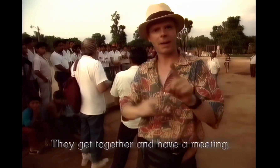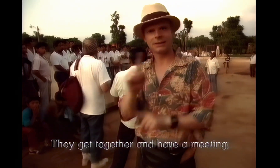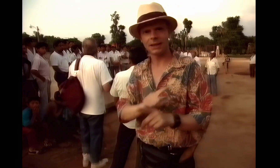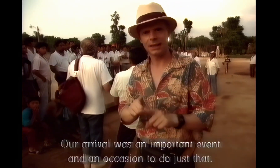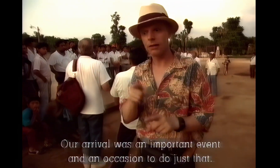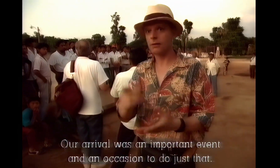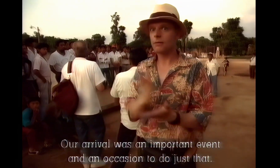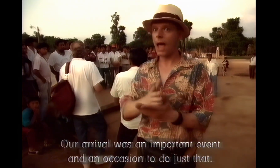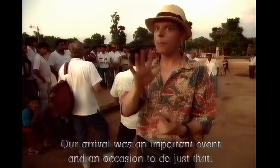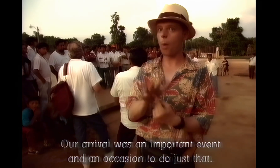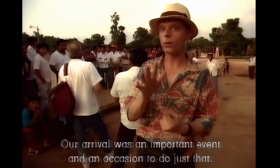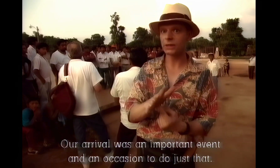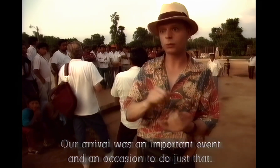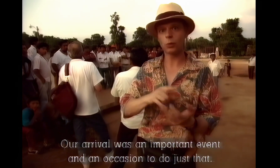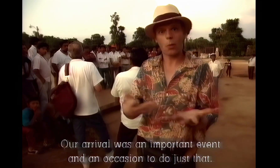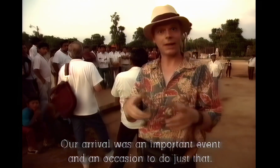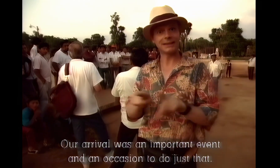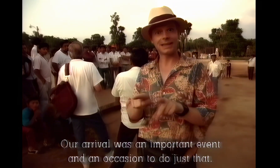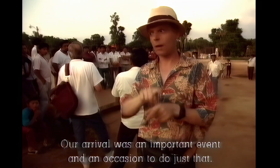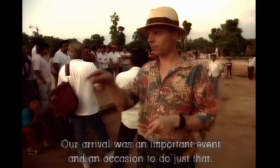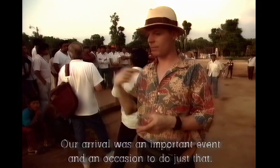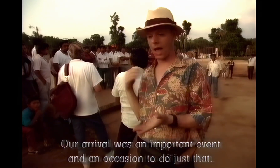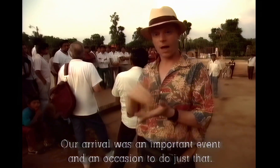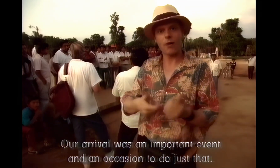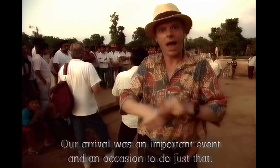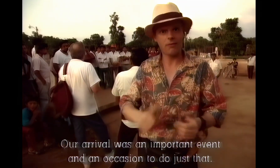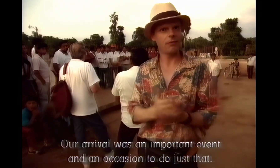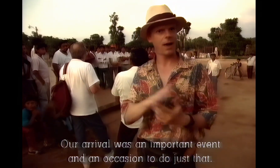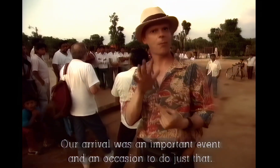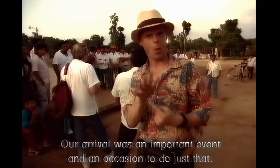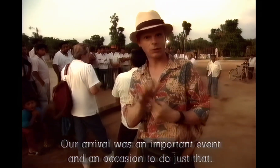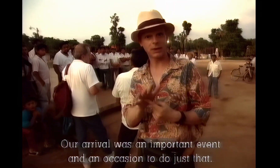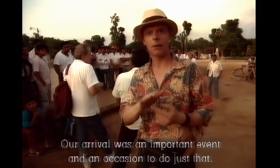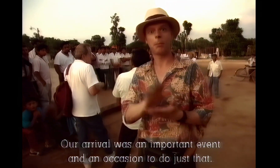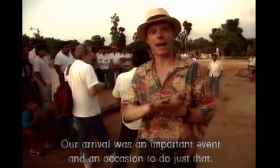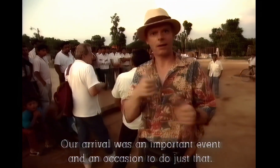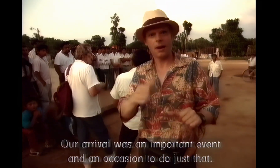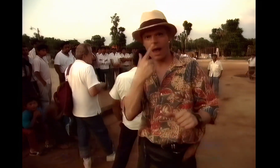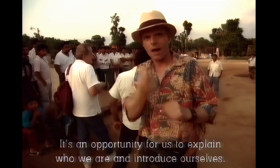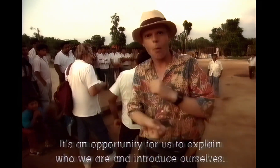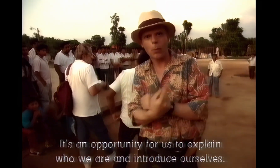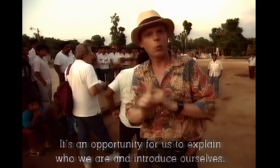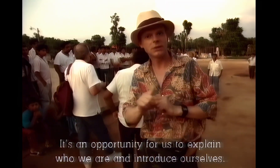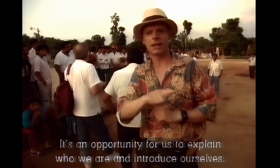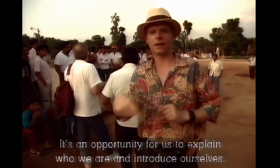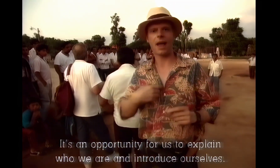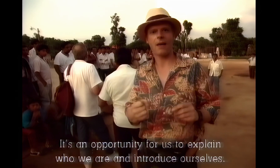meeting. Of course, our arrival was an important event and an occasion to do just that. It's an opportunity for